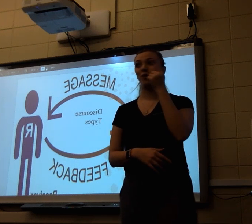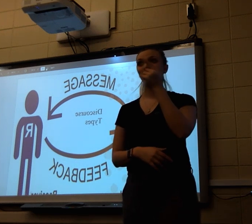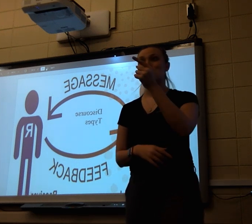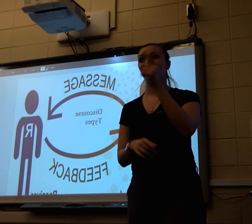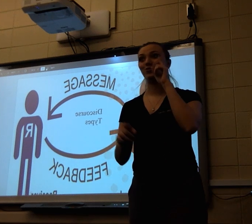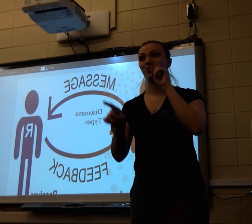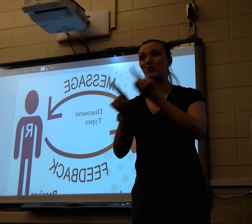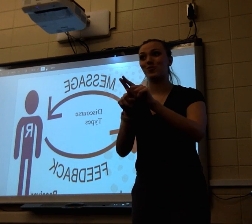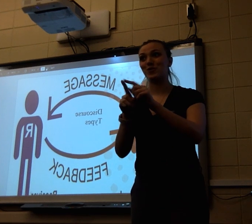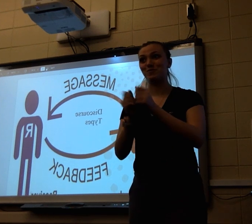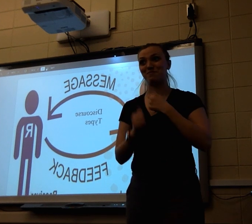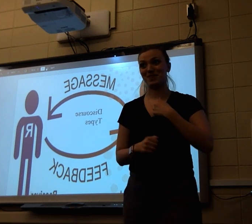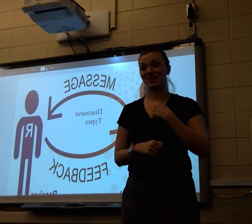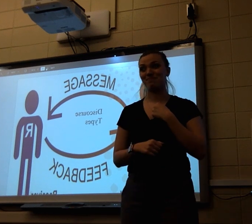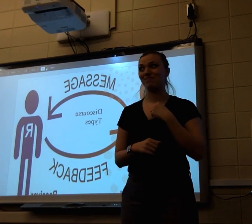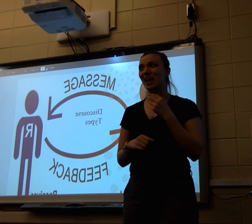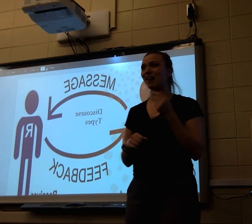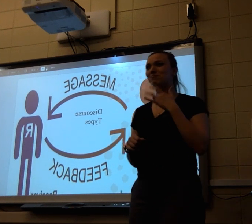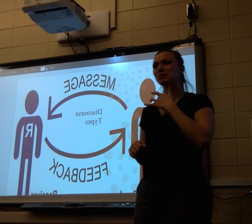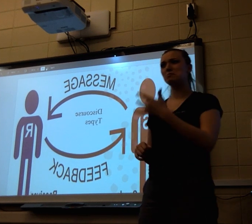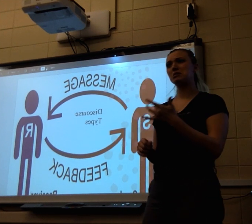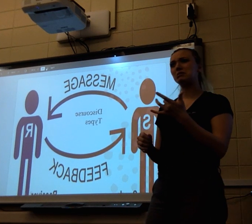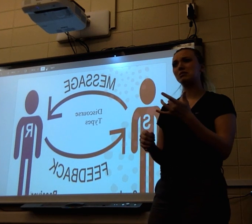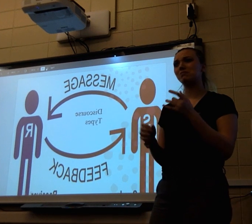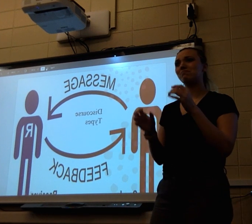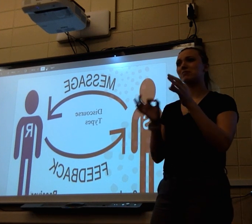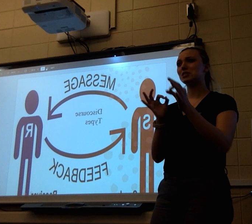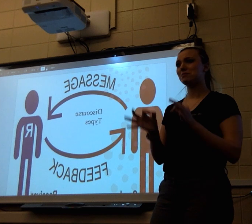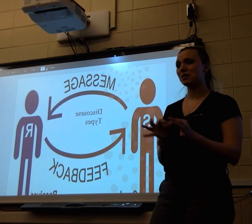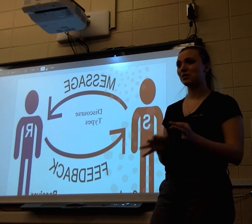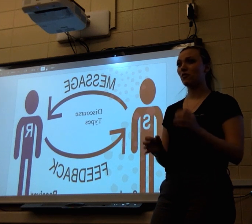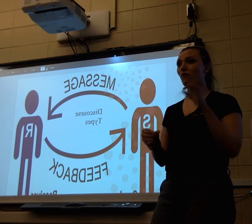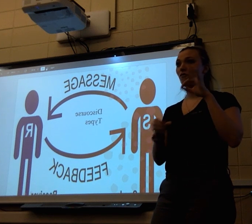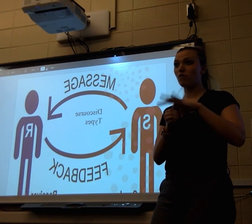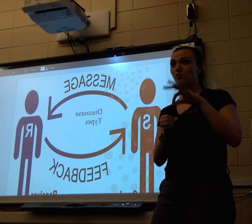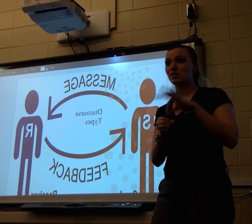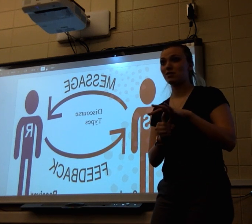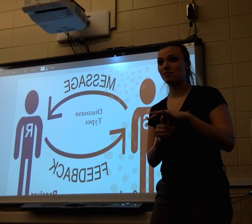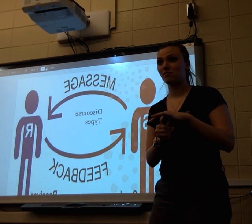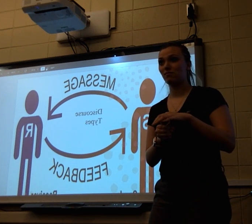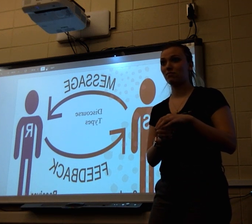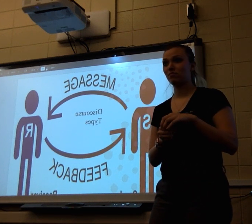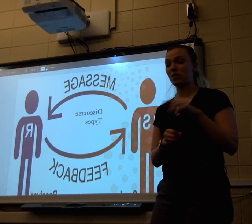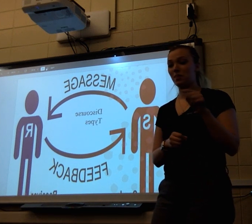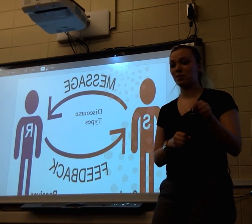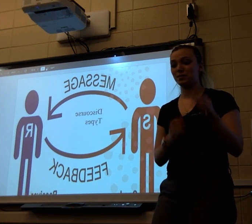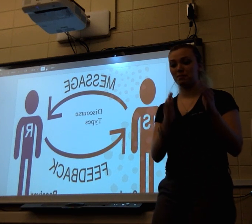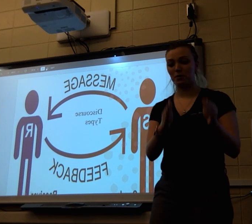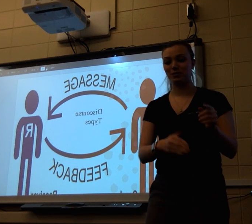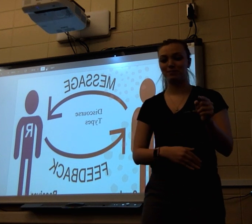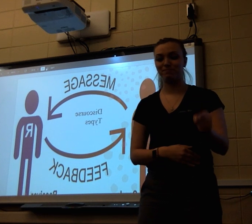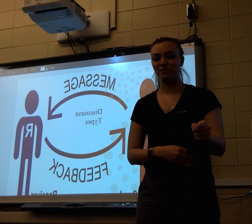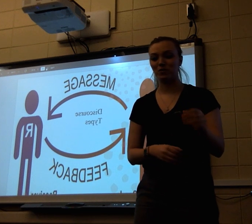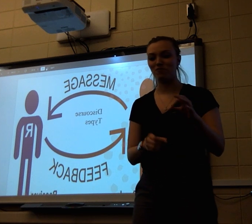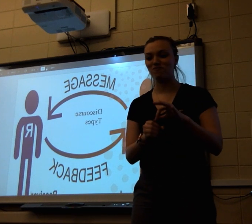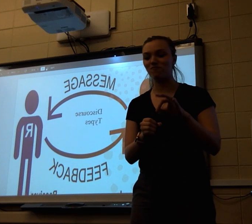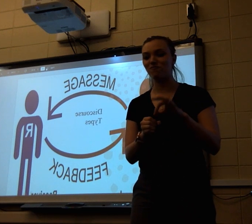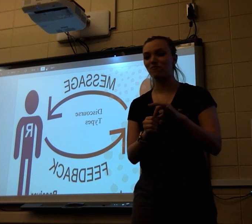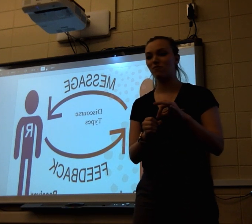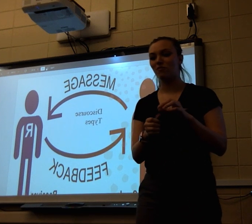an example, right? So I like this candidate because of their voting record, their promotion